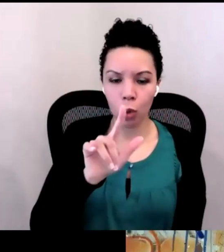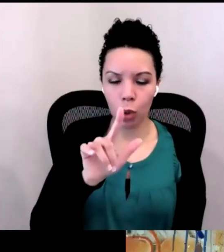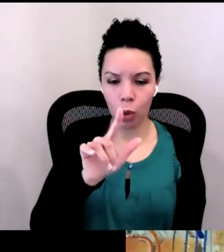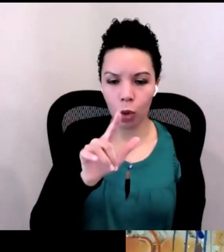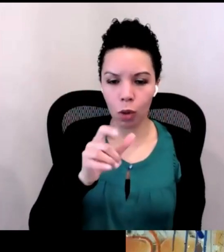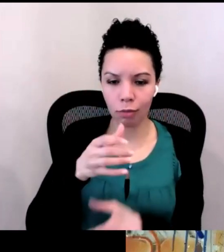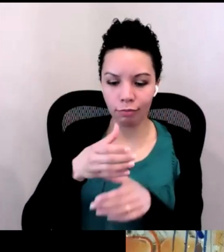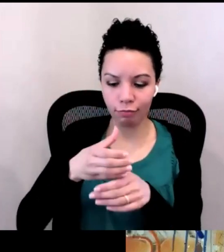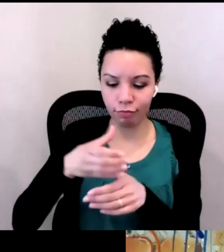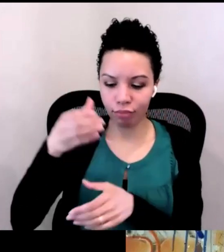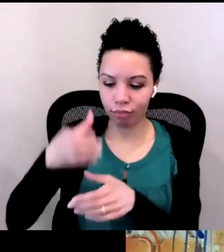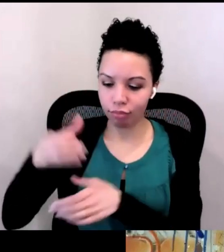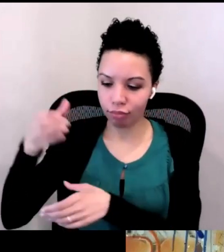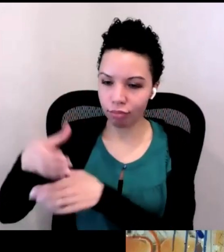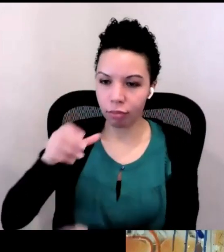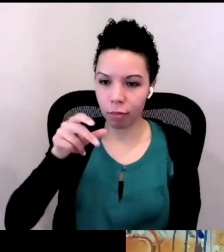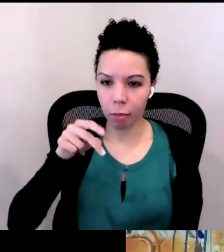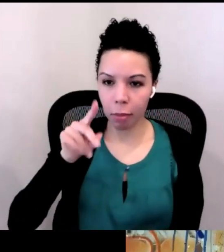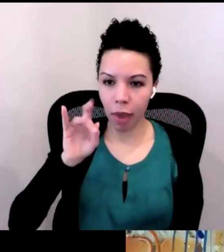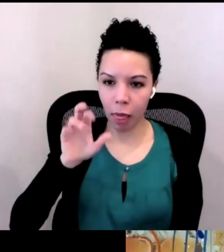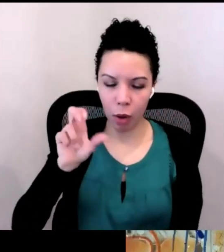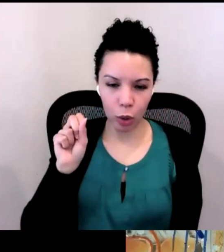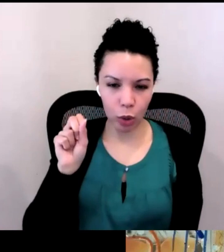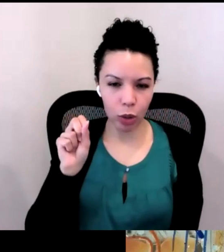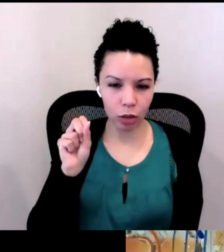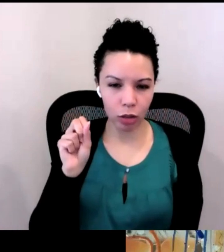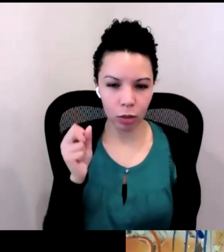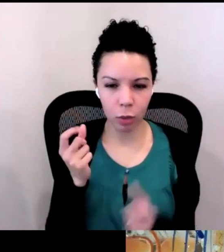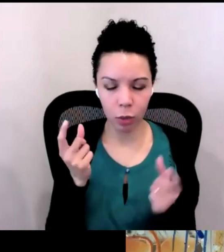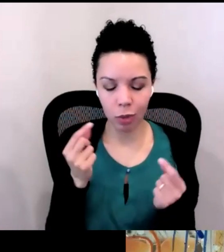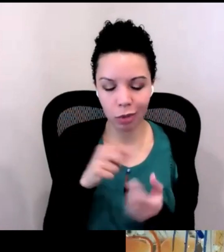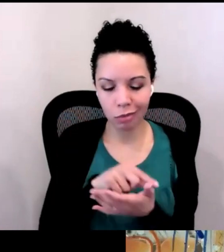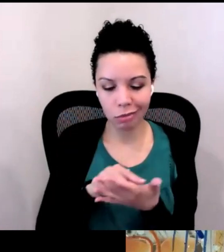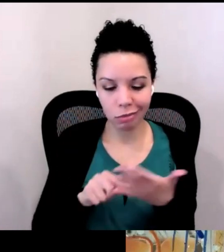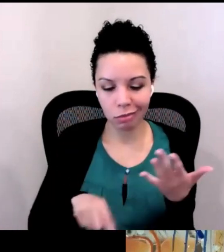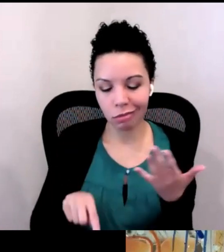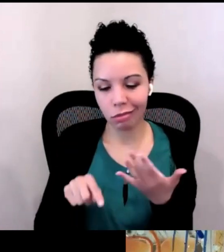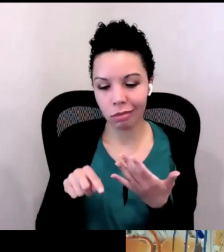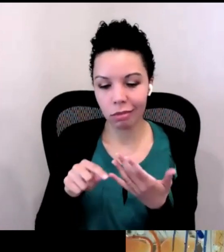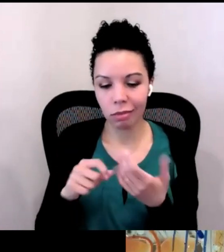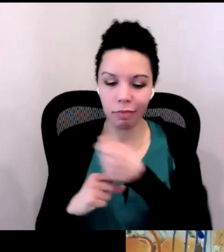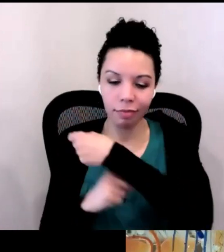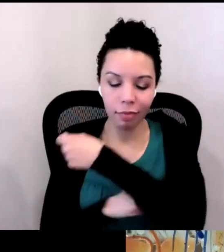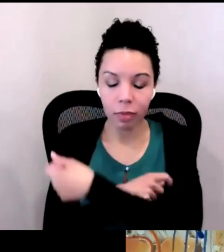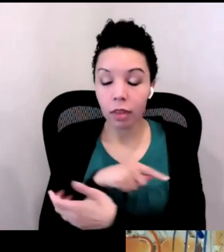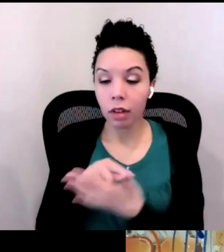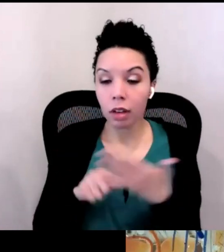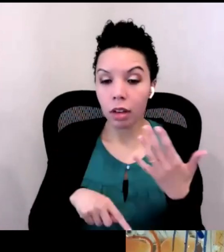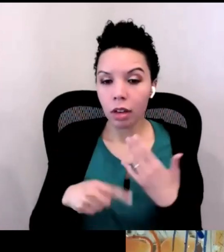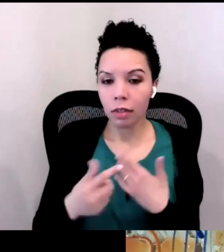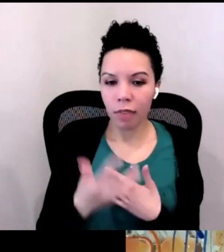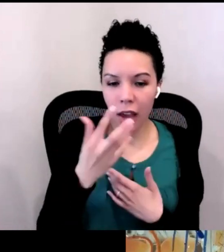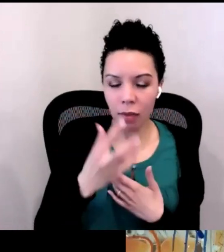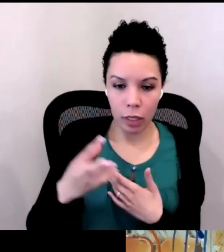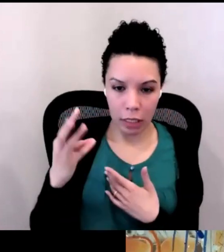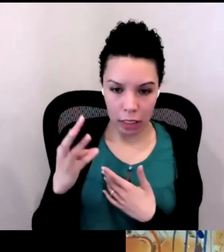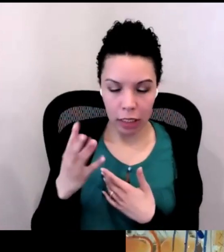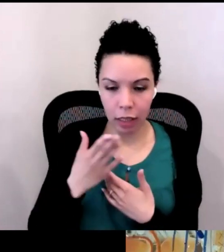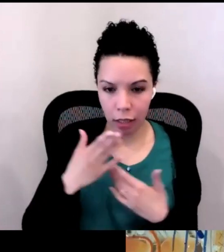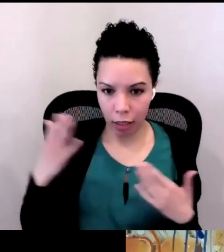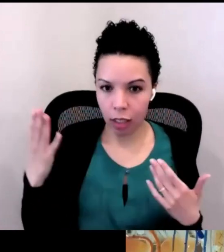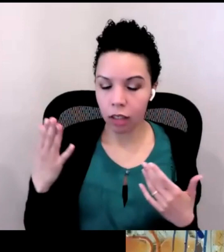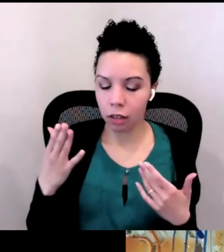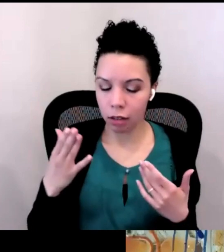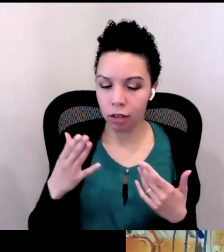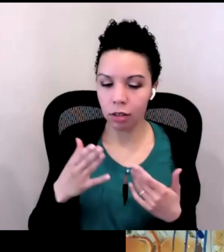those are 5 to 6 non-negotiables that you post about every single month so that we know when we're creating something we call a